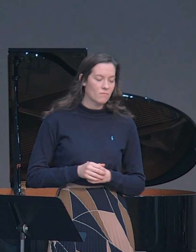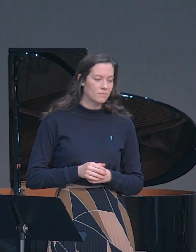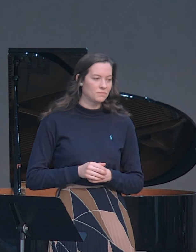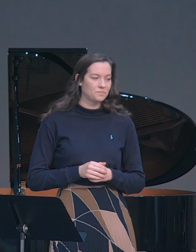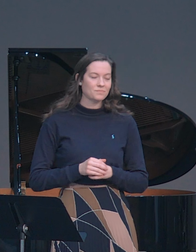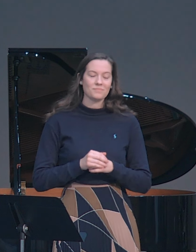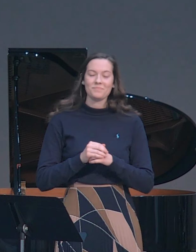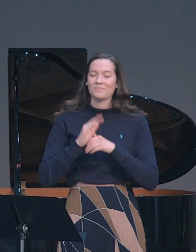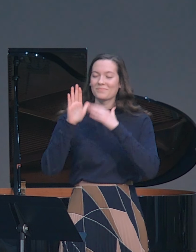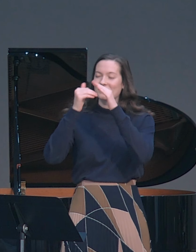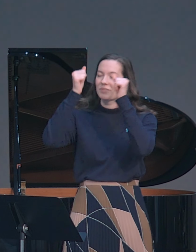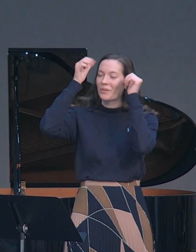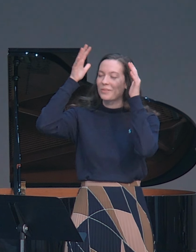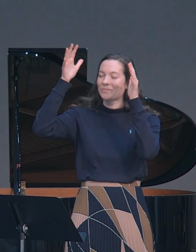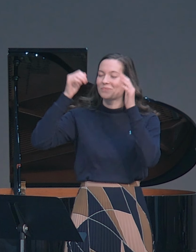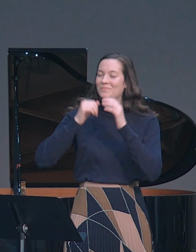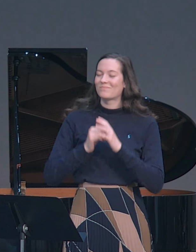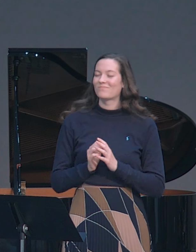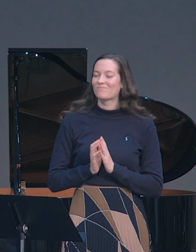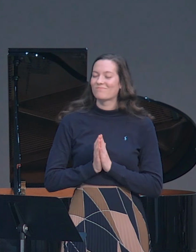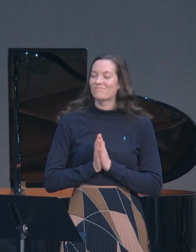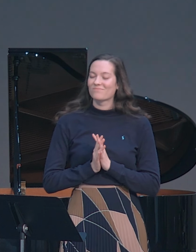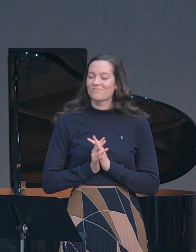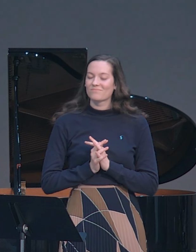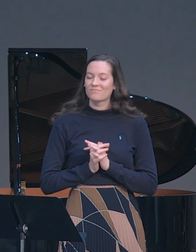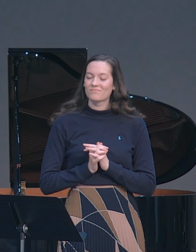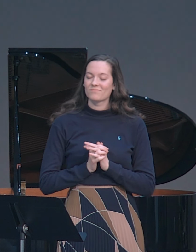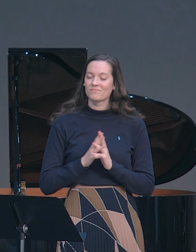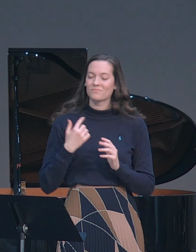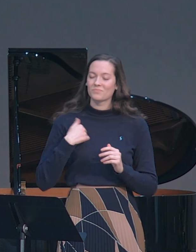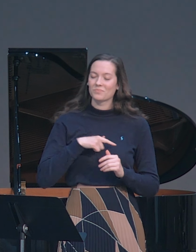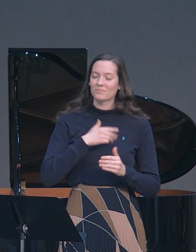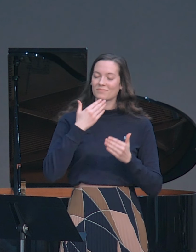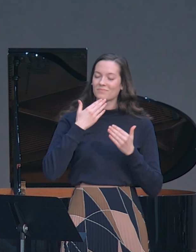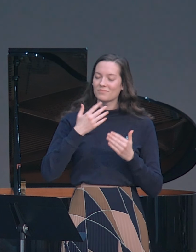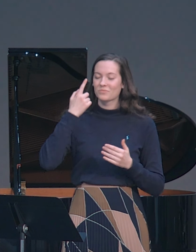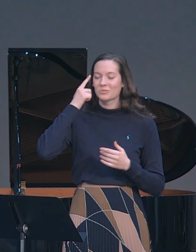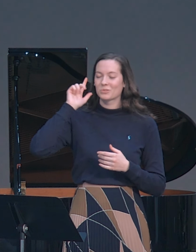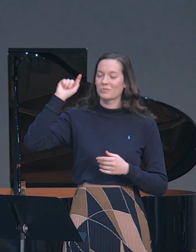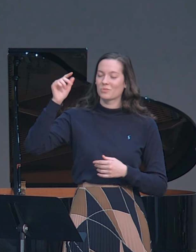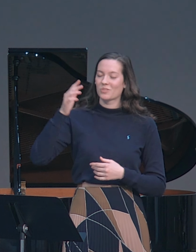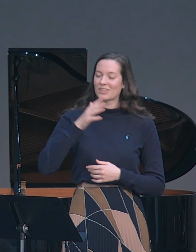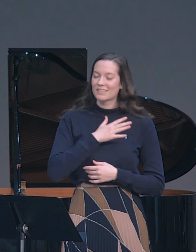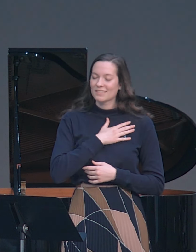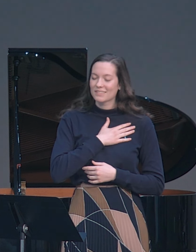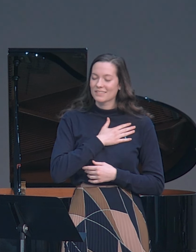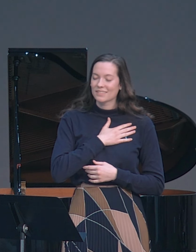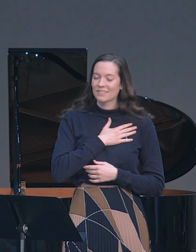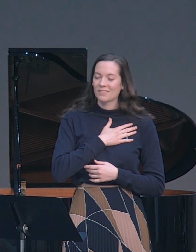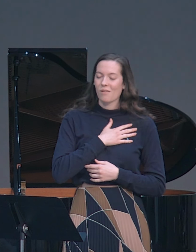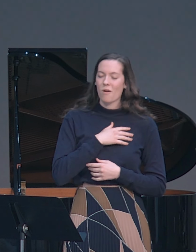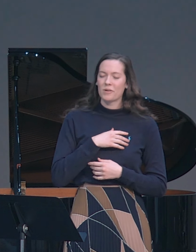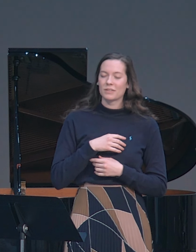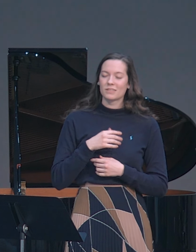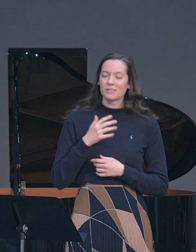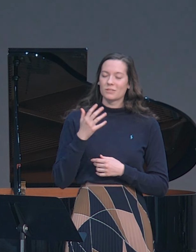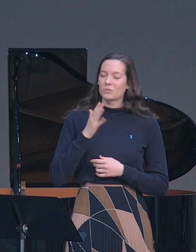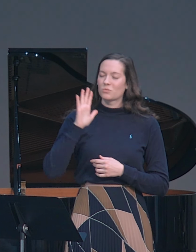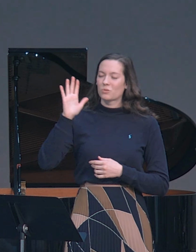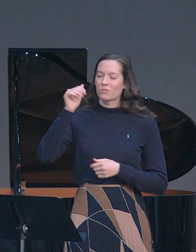Dear Heavenly Father, we are grateful for your grace, and we are blown away by the incredible